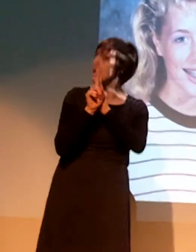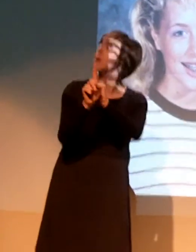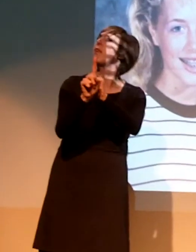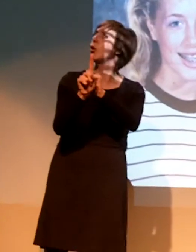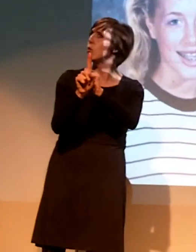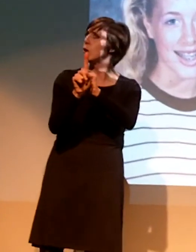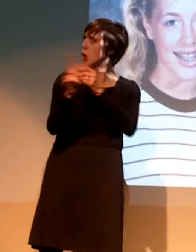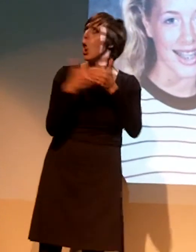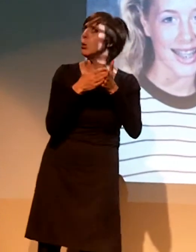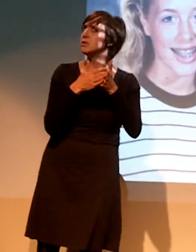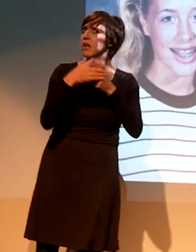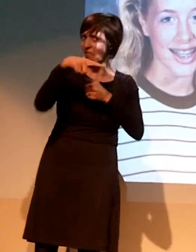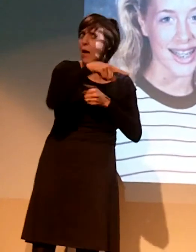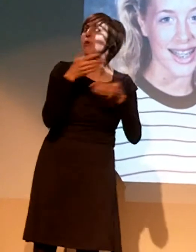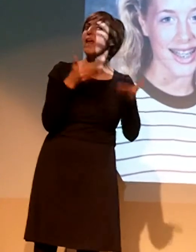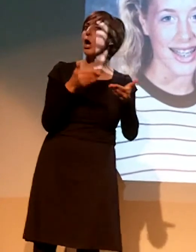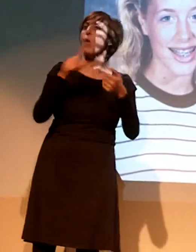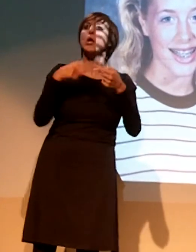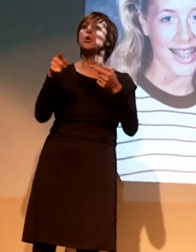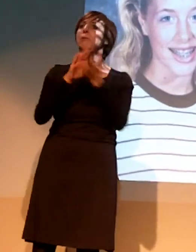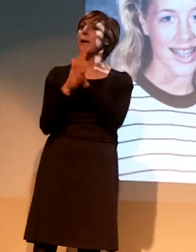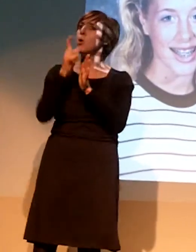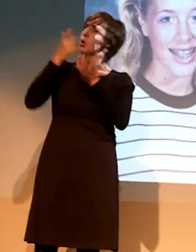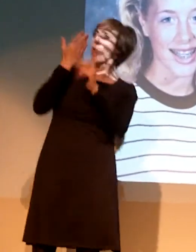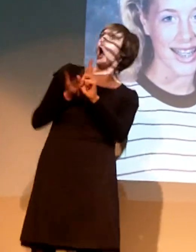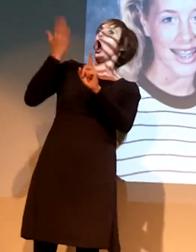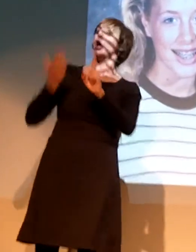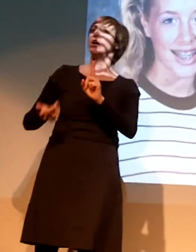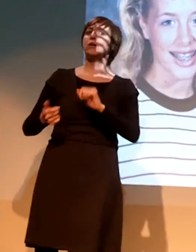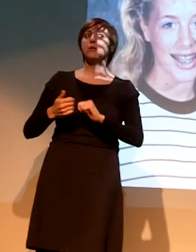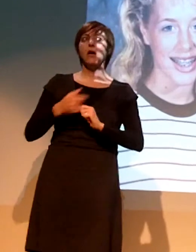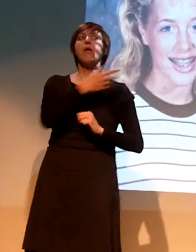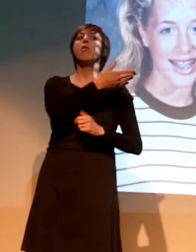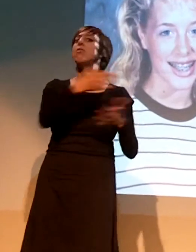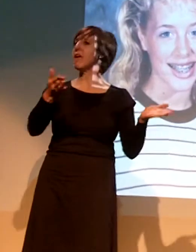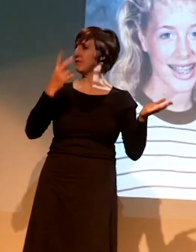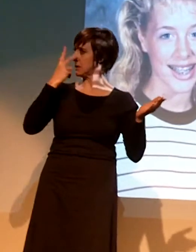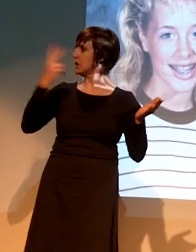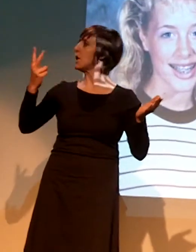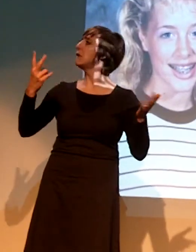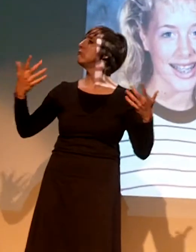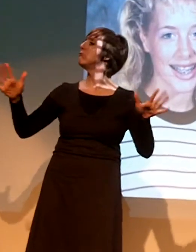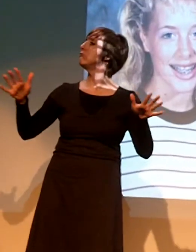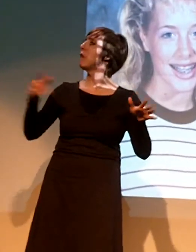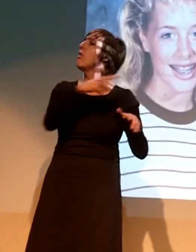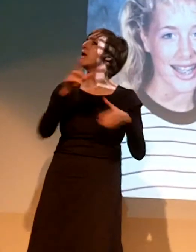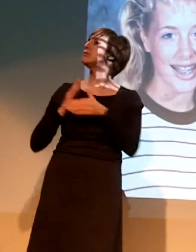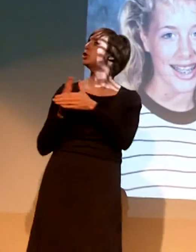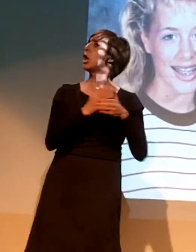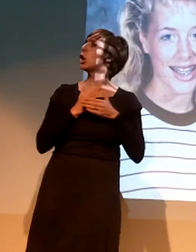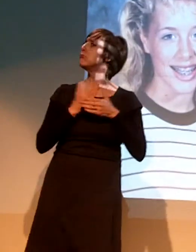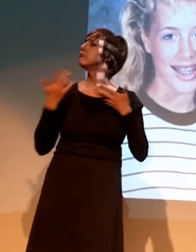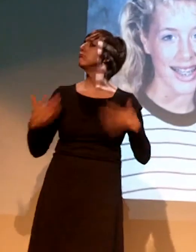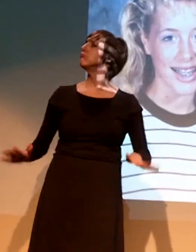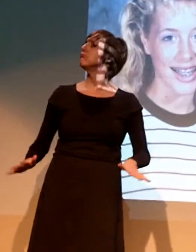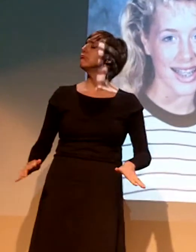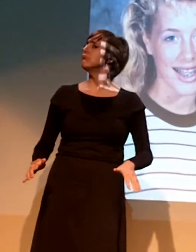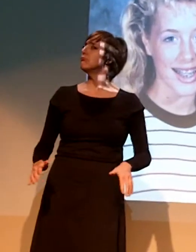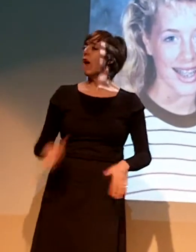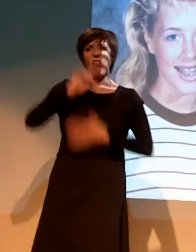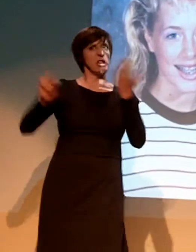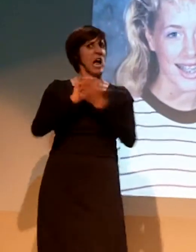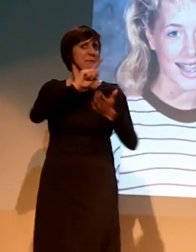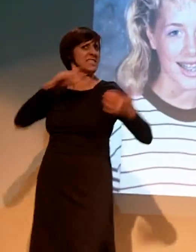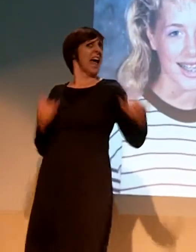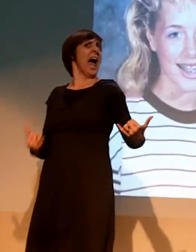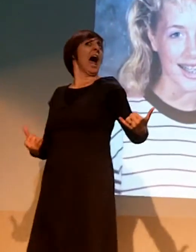to you. They were there when you became who you are. They have seen. They have shared. The time